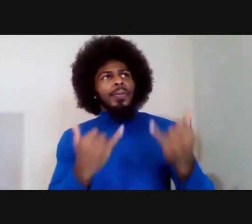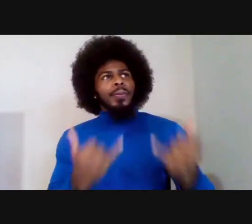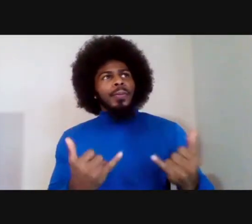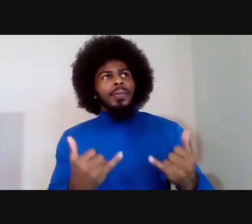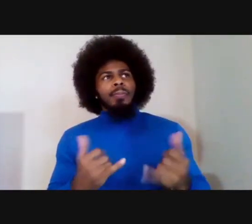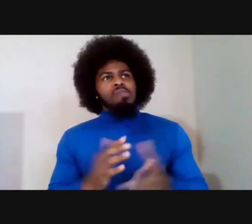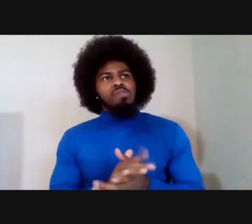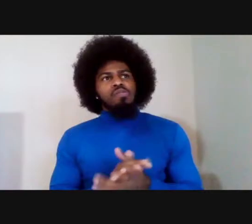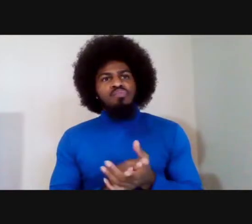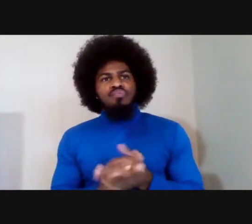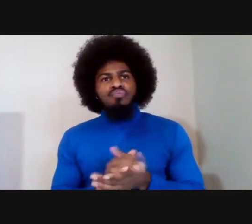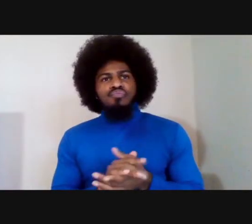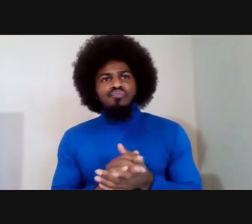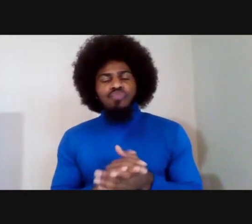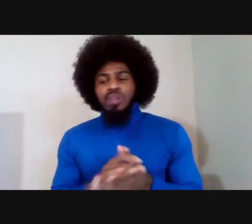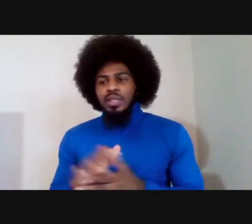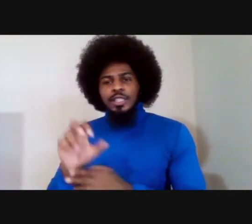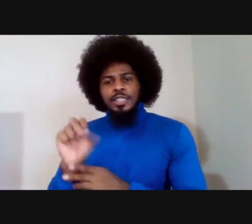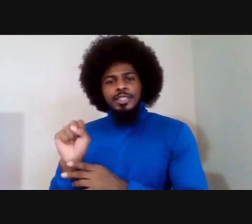Sun Ra,